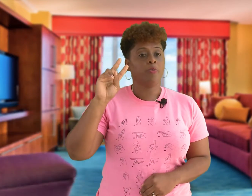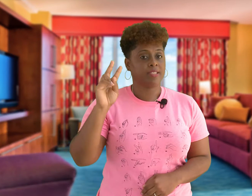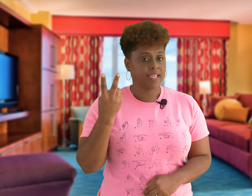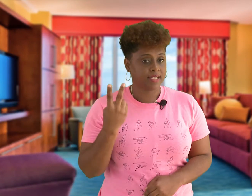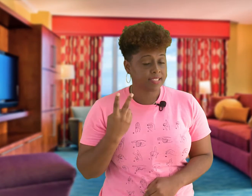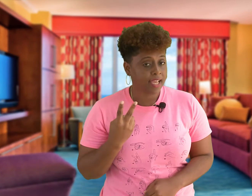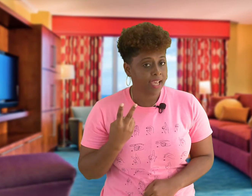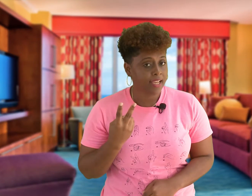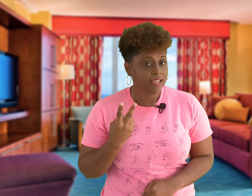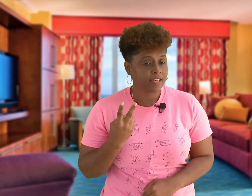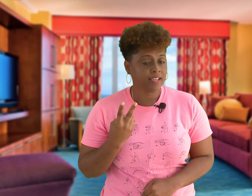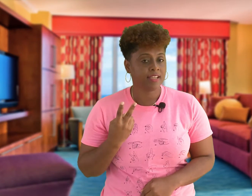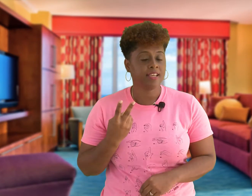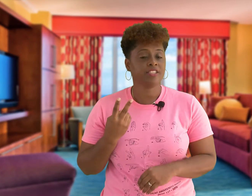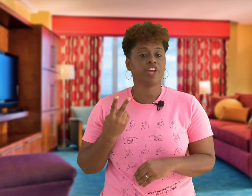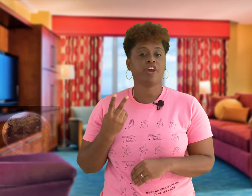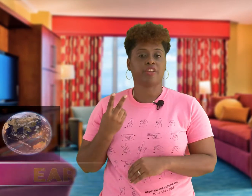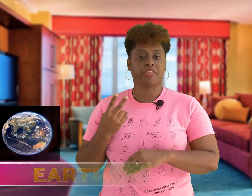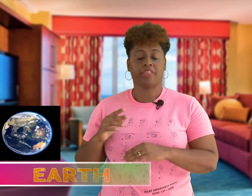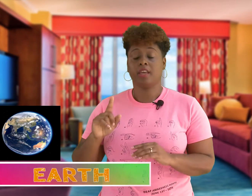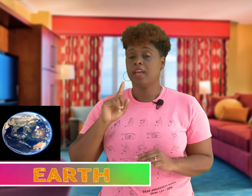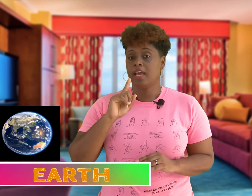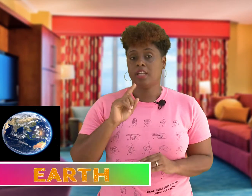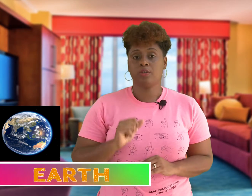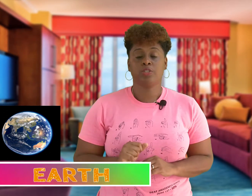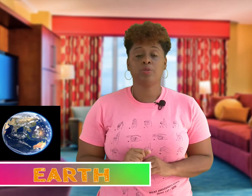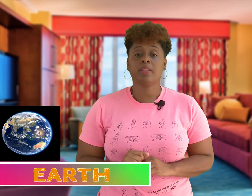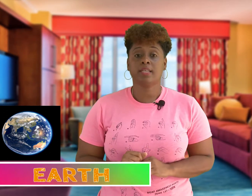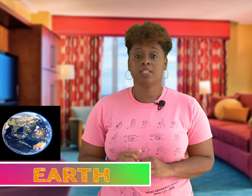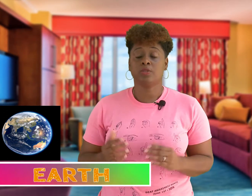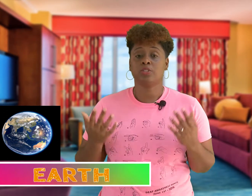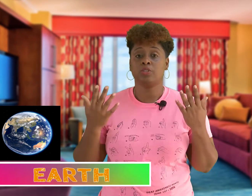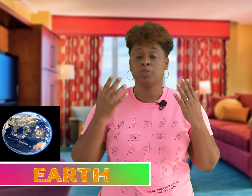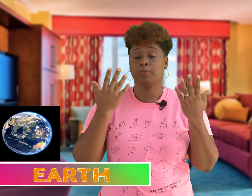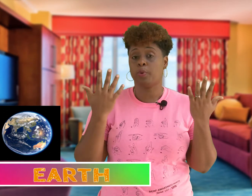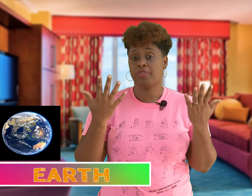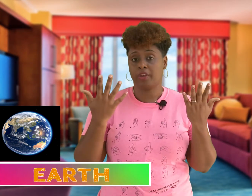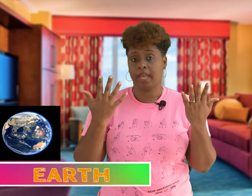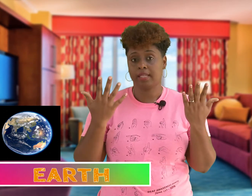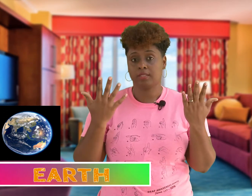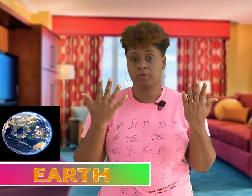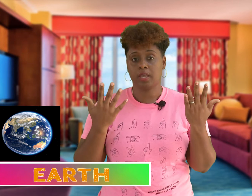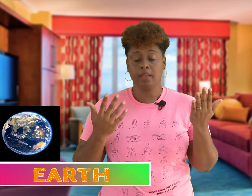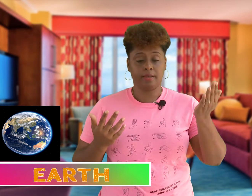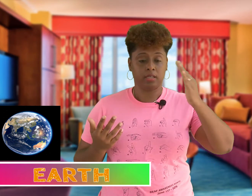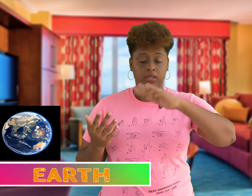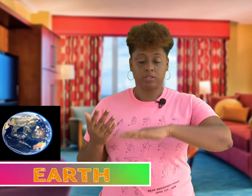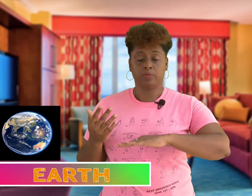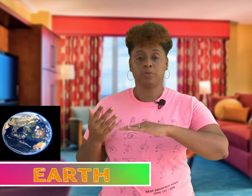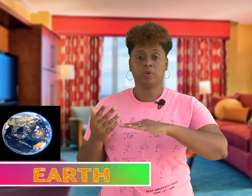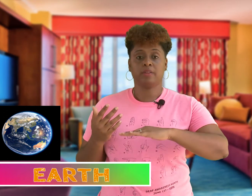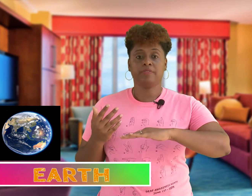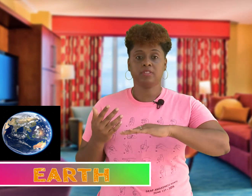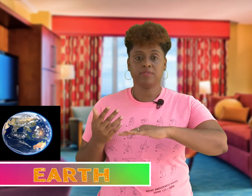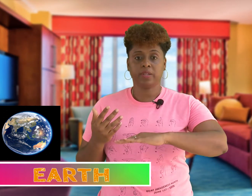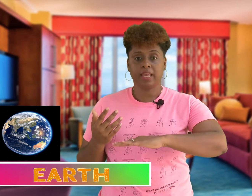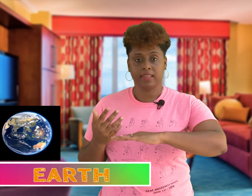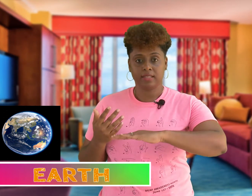Our second sign is earth. And now to do this, you need to use both your hands, okay? So put one in front of you like